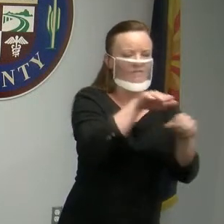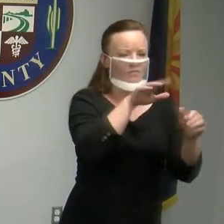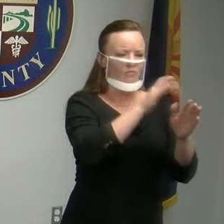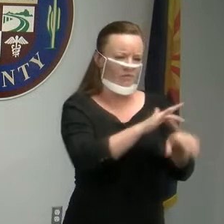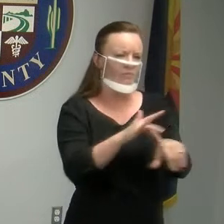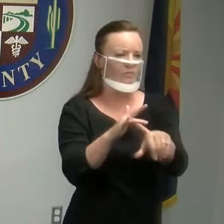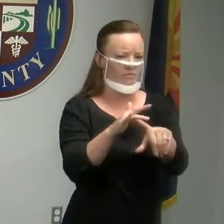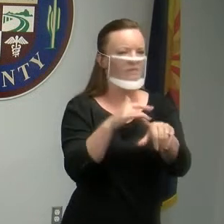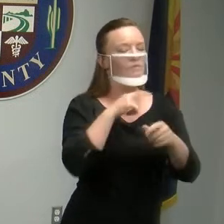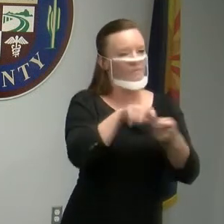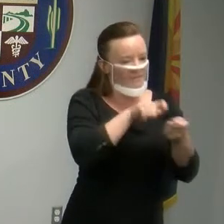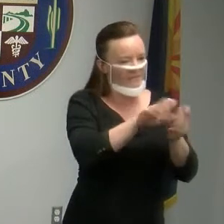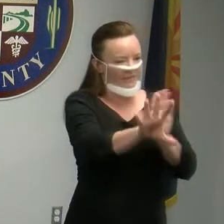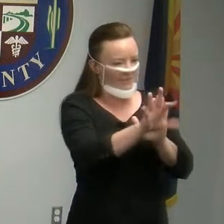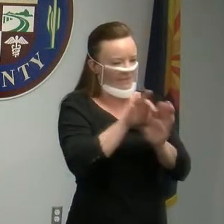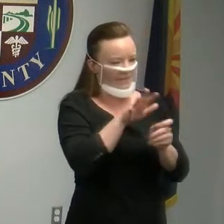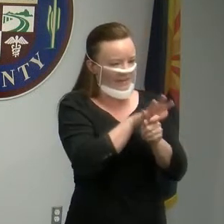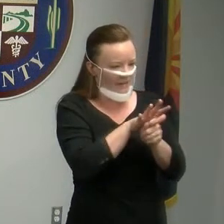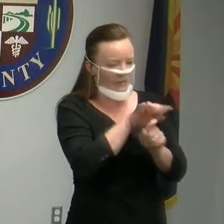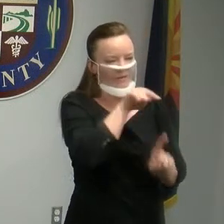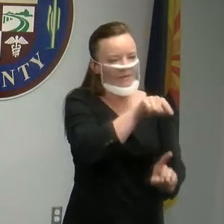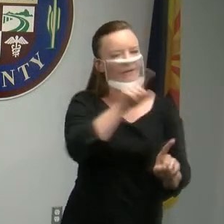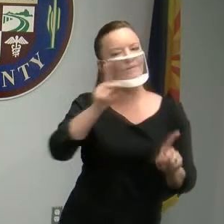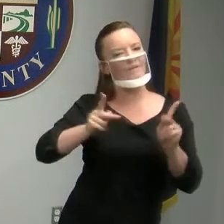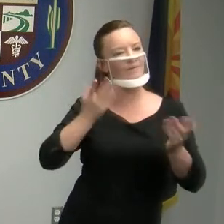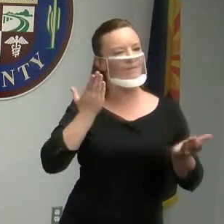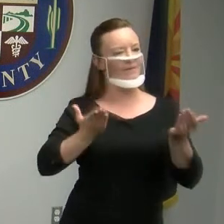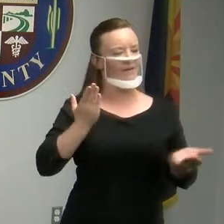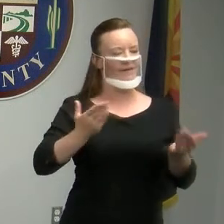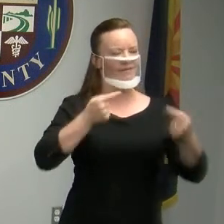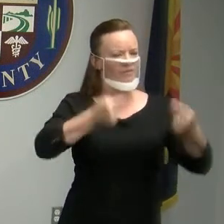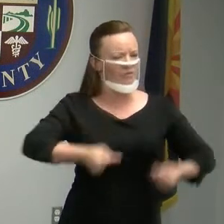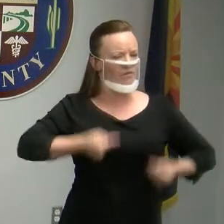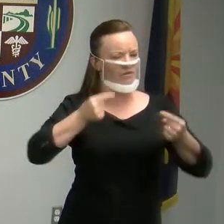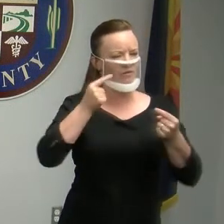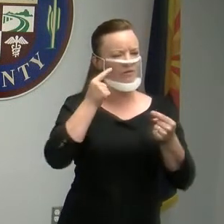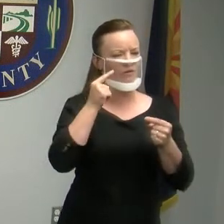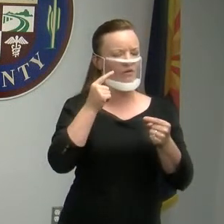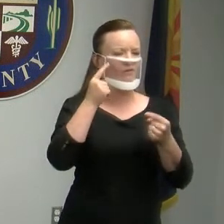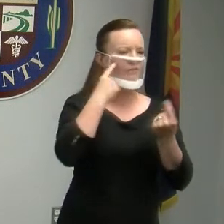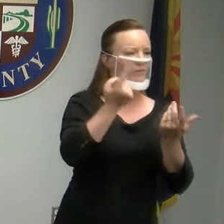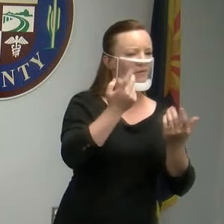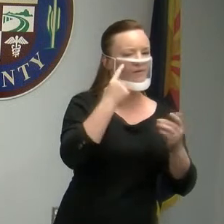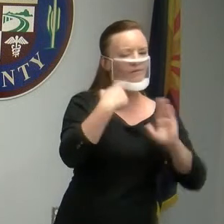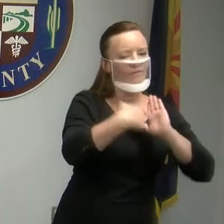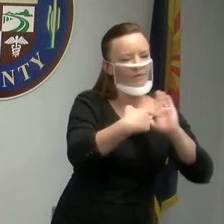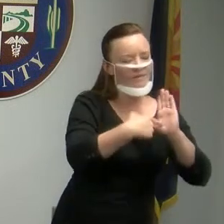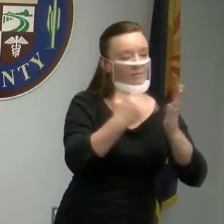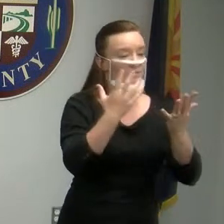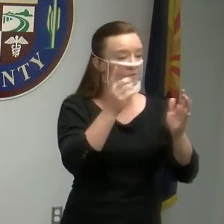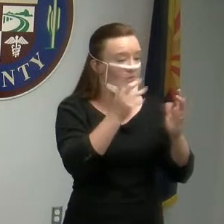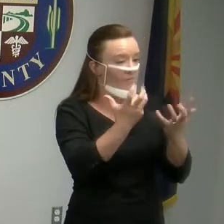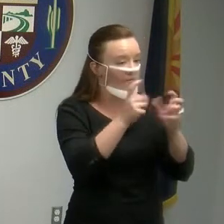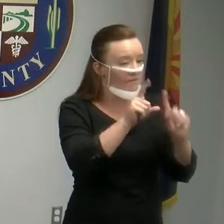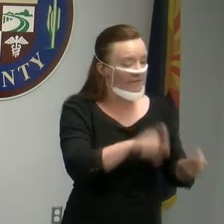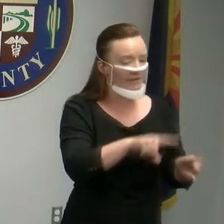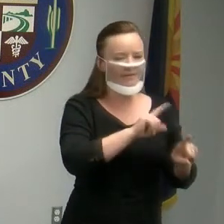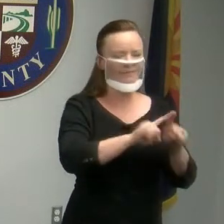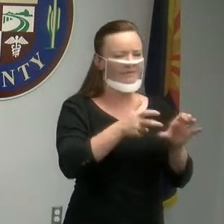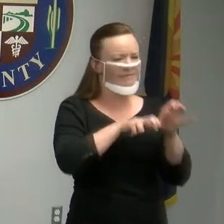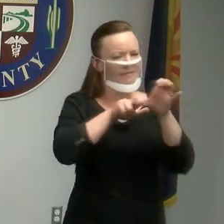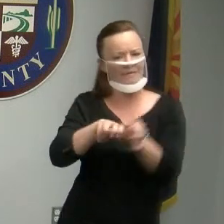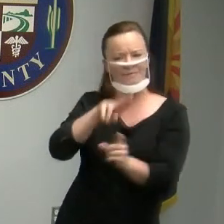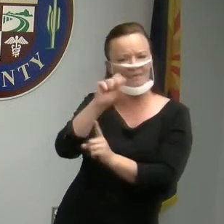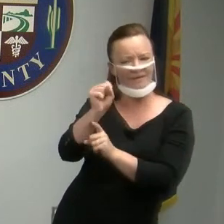into areas where people might have difficulty getting a bus to a testing location or having transportation to a